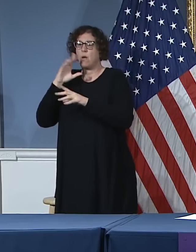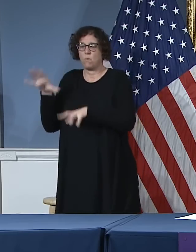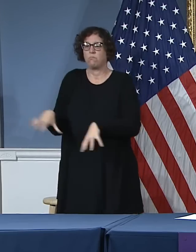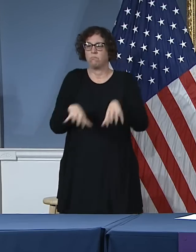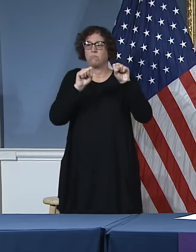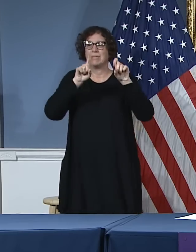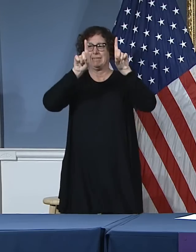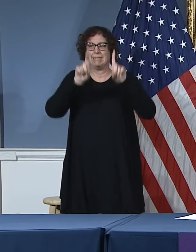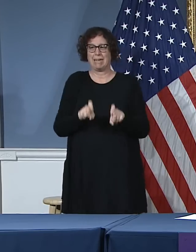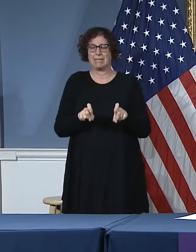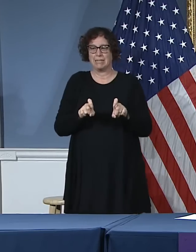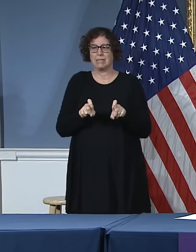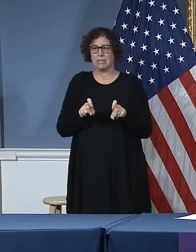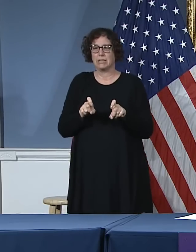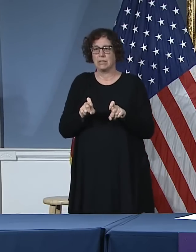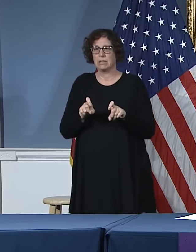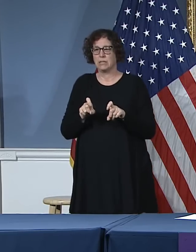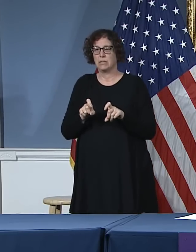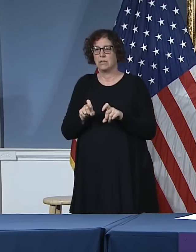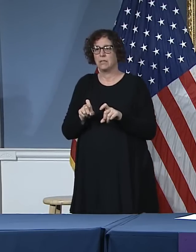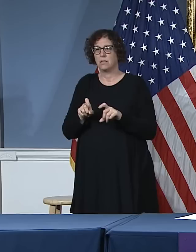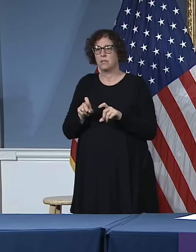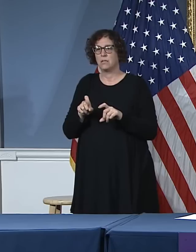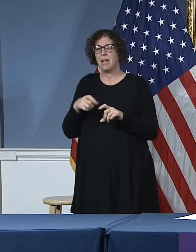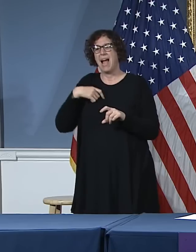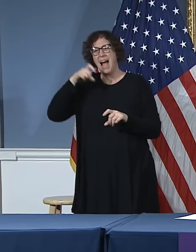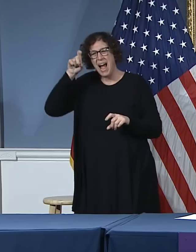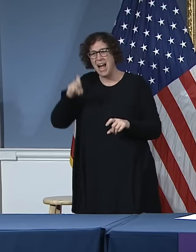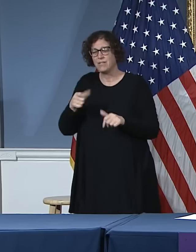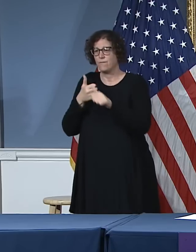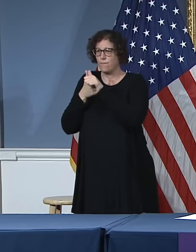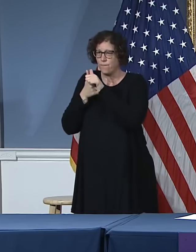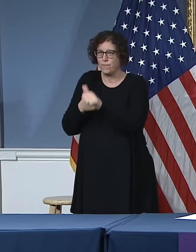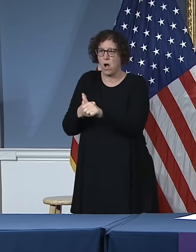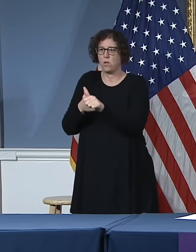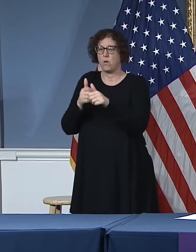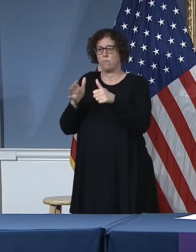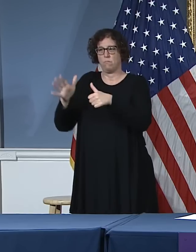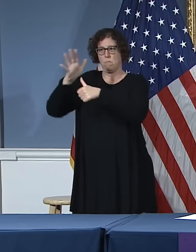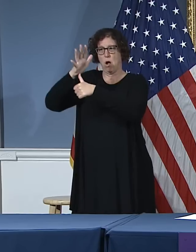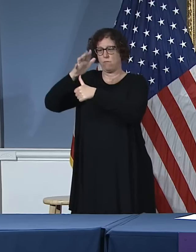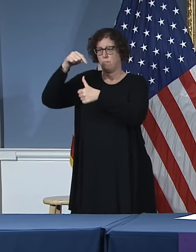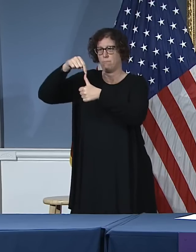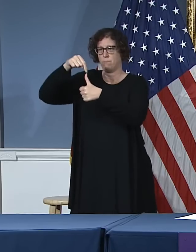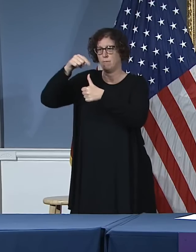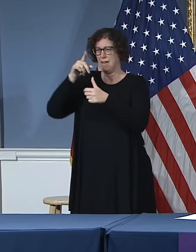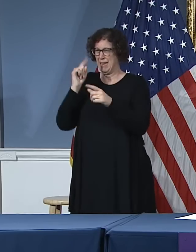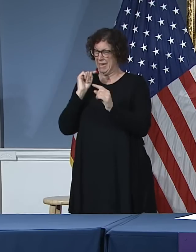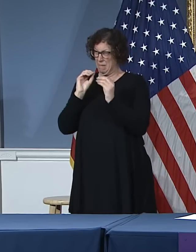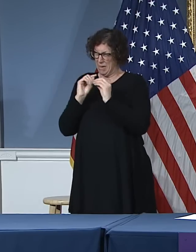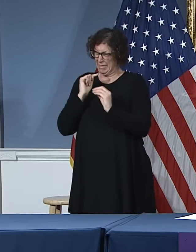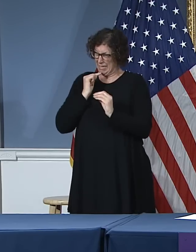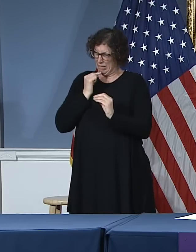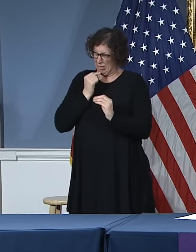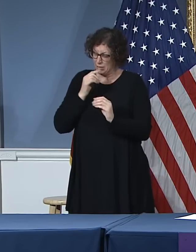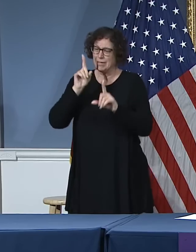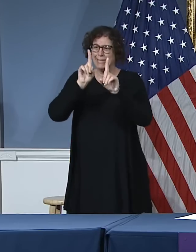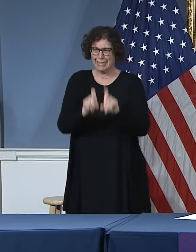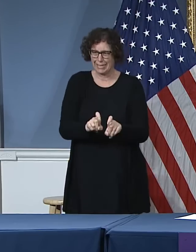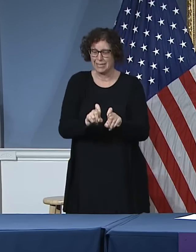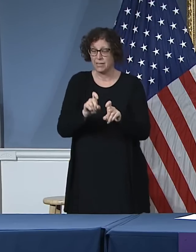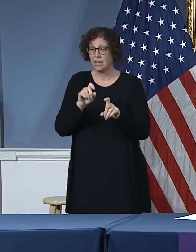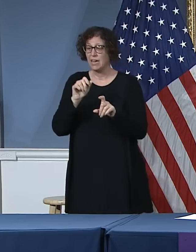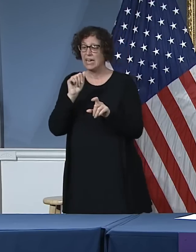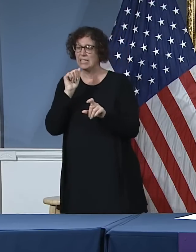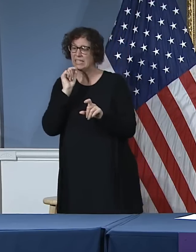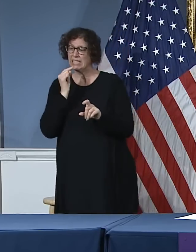a priority structure that we have to remember that the testing has to be there to protect the people in greatest danger. You